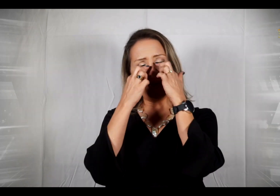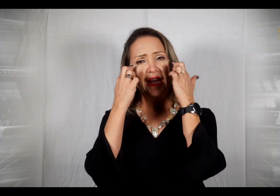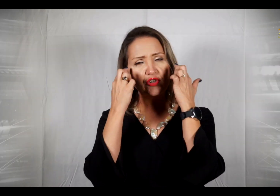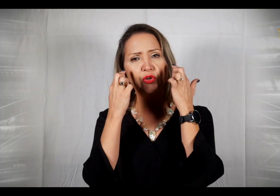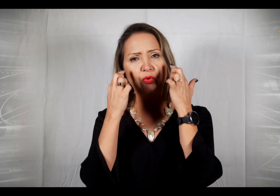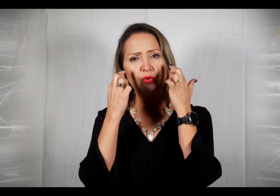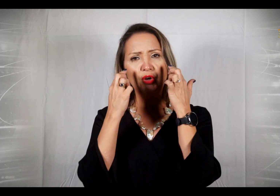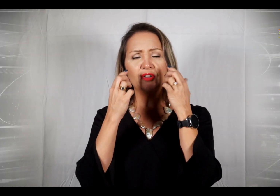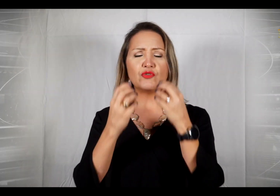eyelash glue